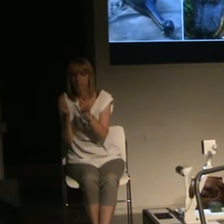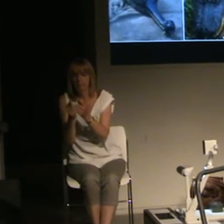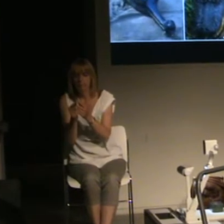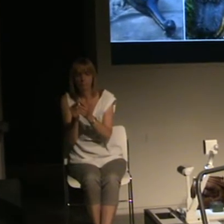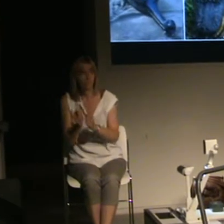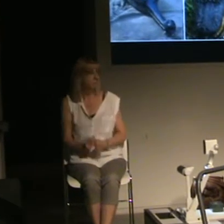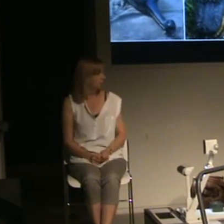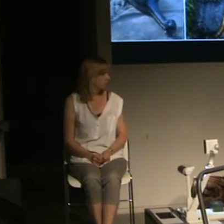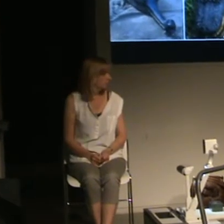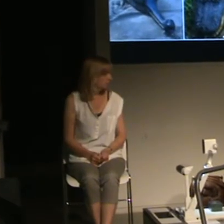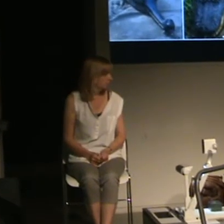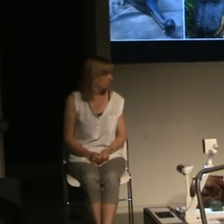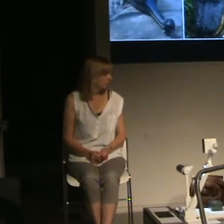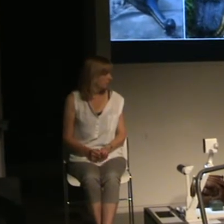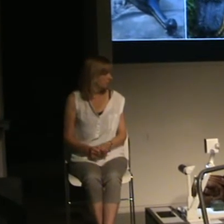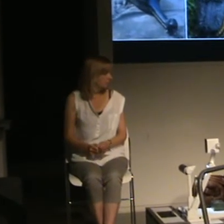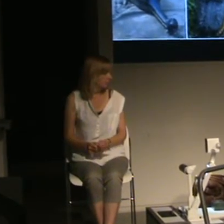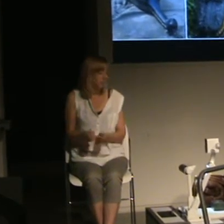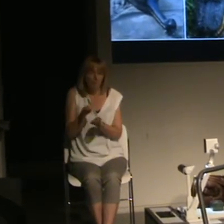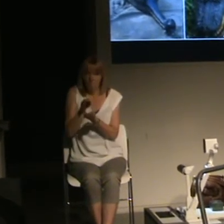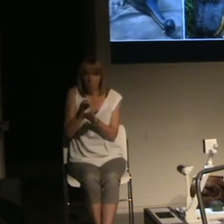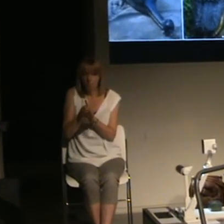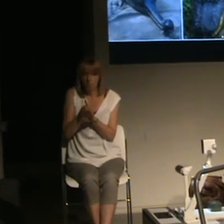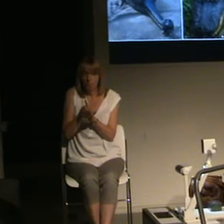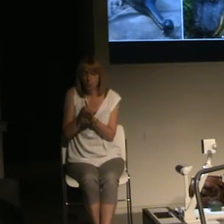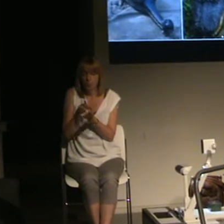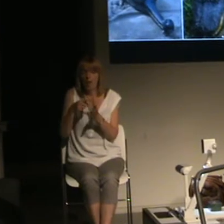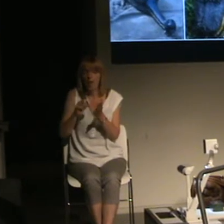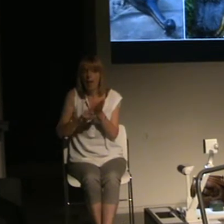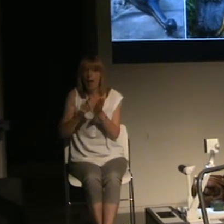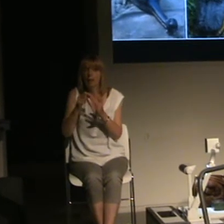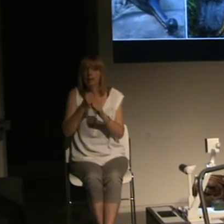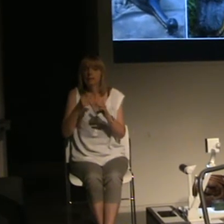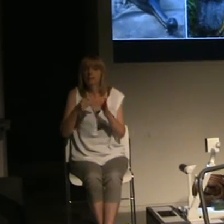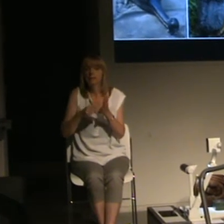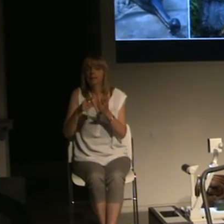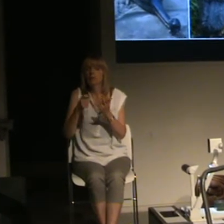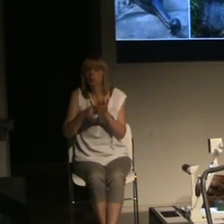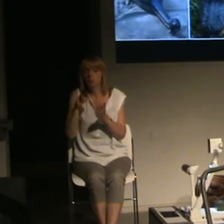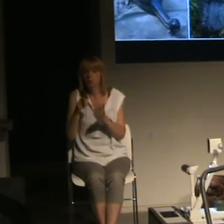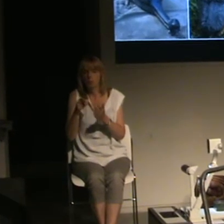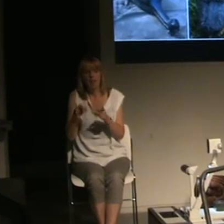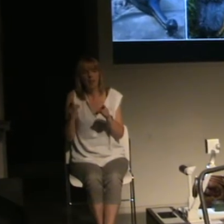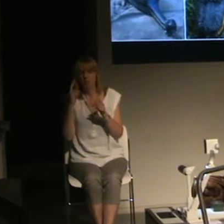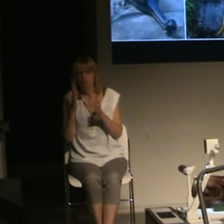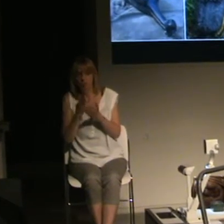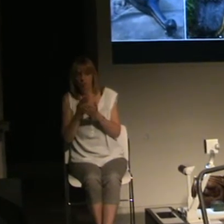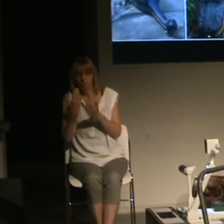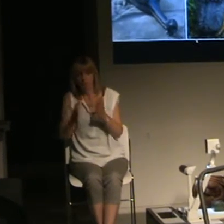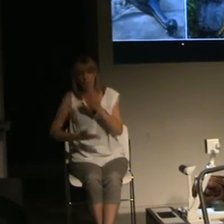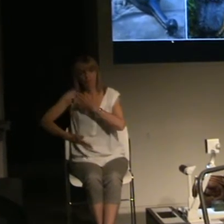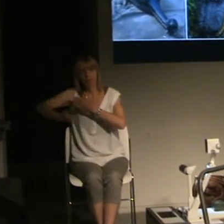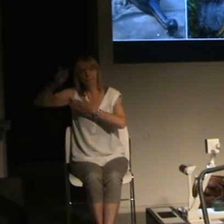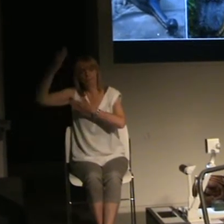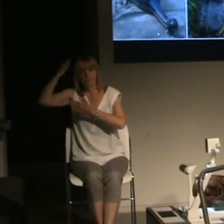very early fossil alligators look more like today's crocodiles. Anyway, we won't get too bogged down in all of this.